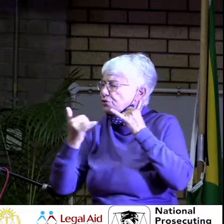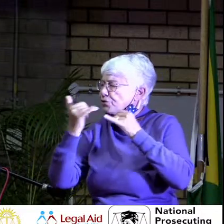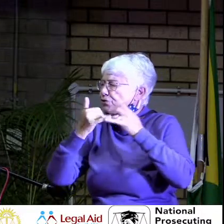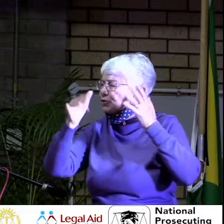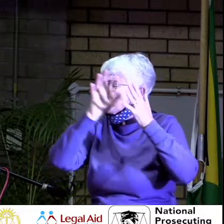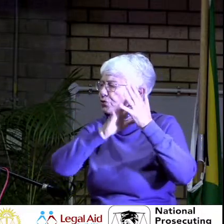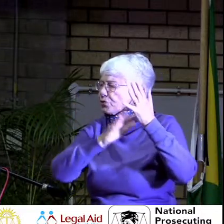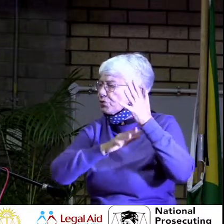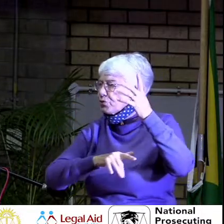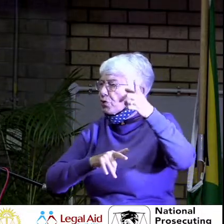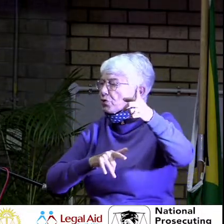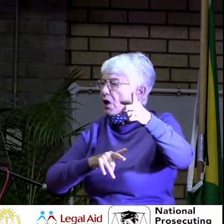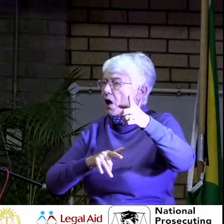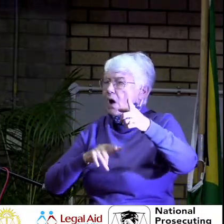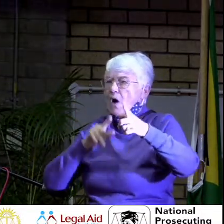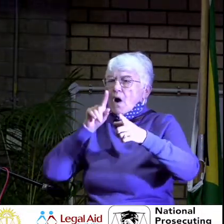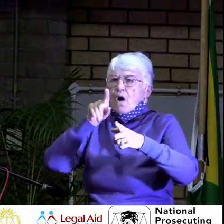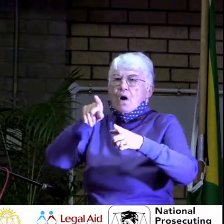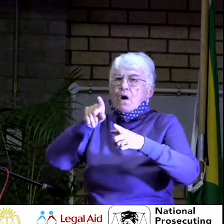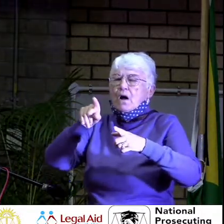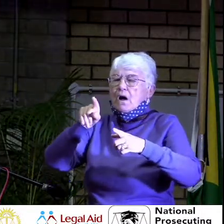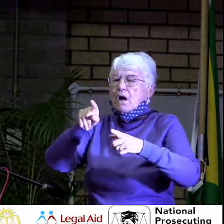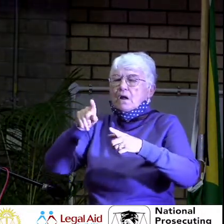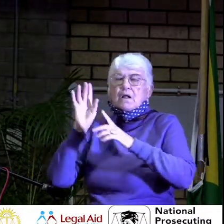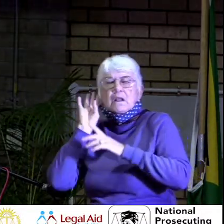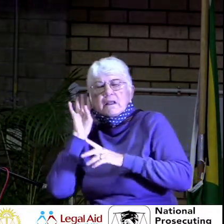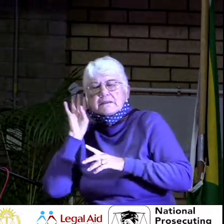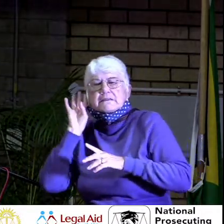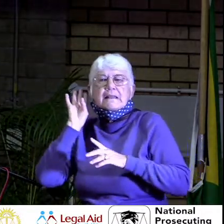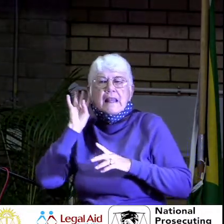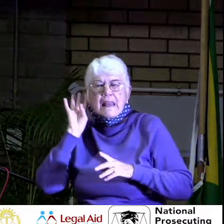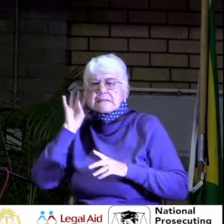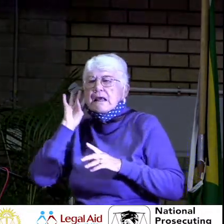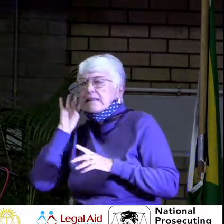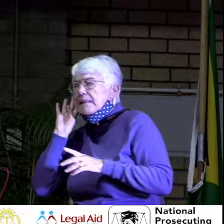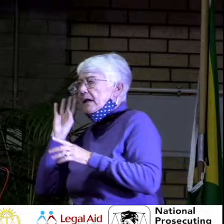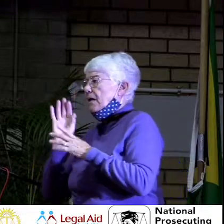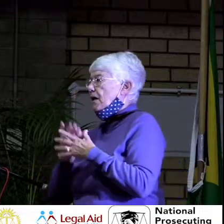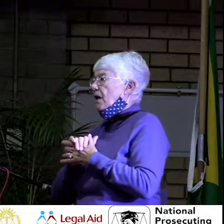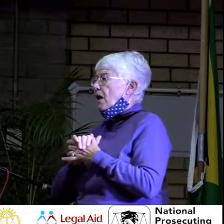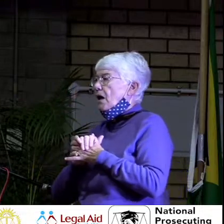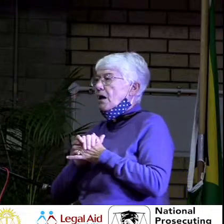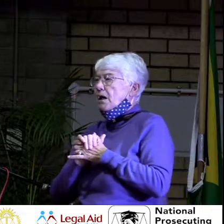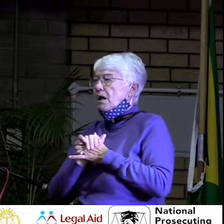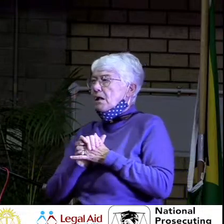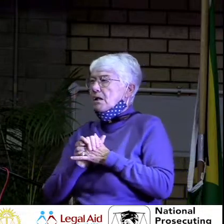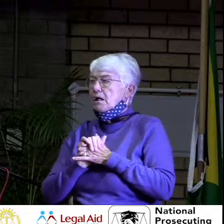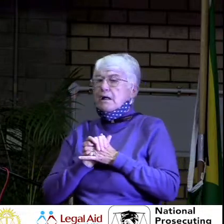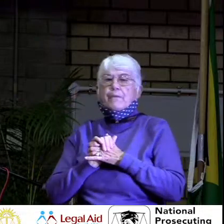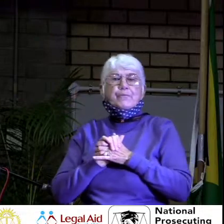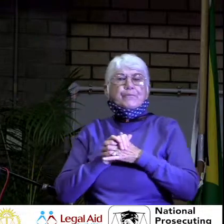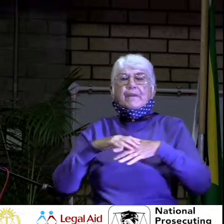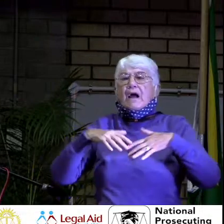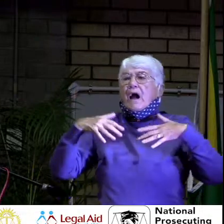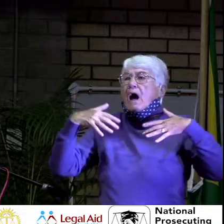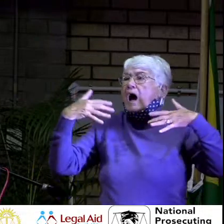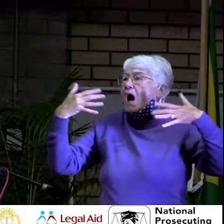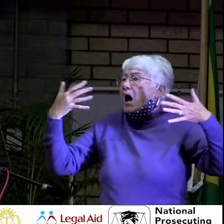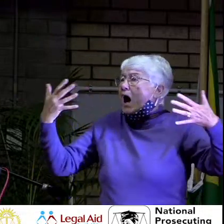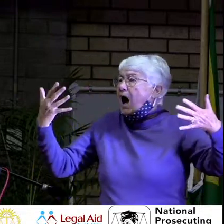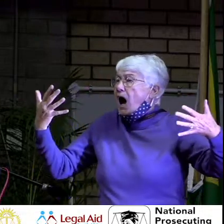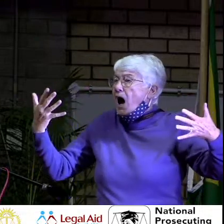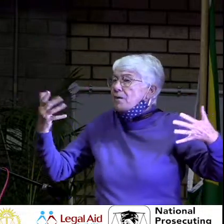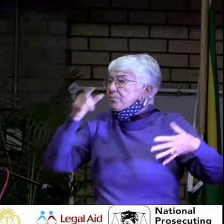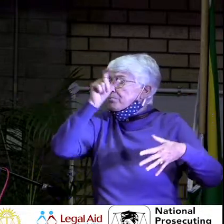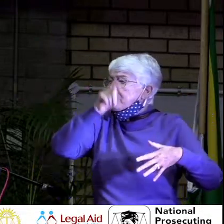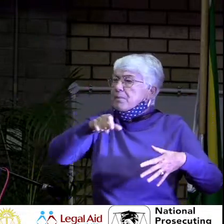through. And if that is not enough, then often, after they've been through that, they don't always get the help and the justice that they